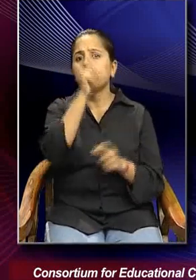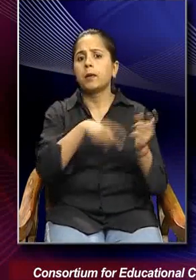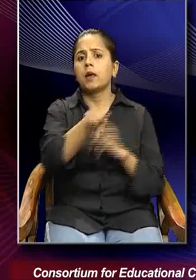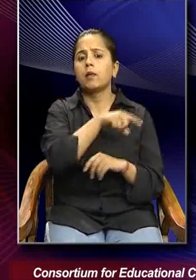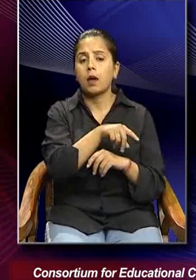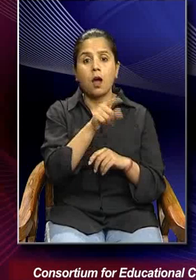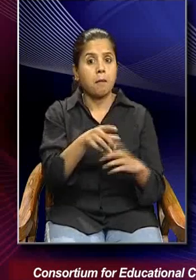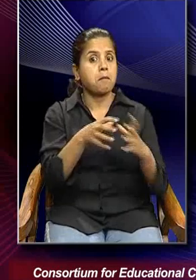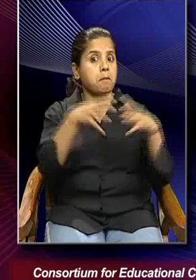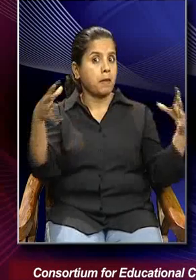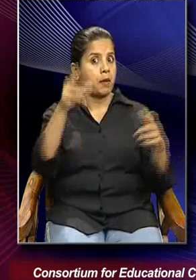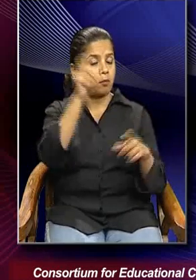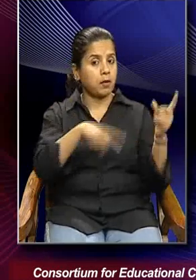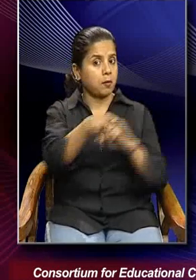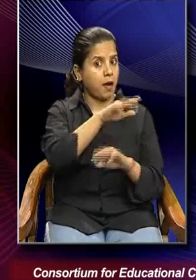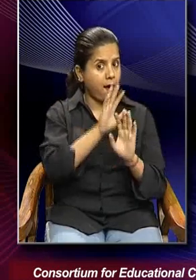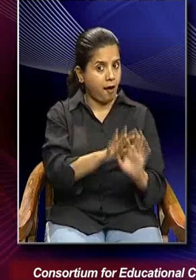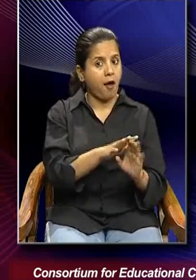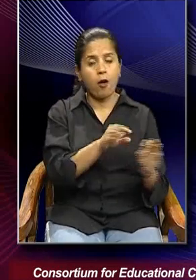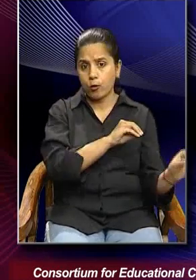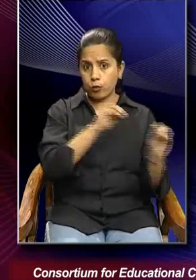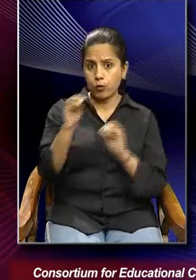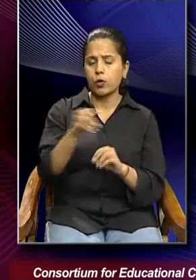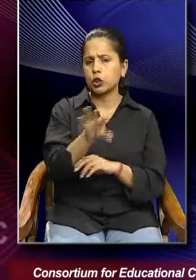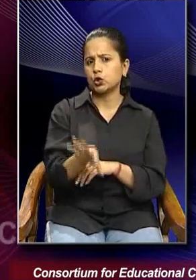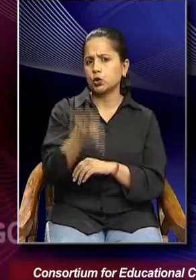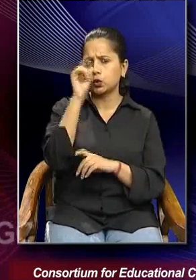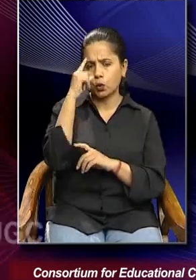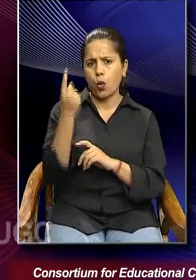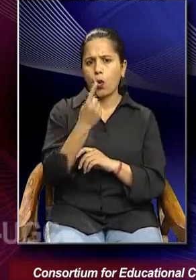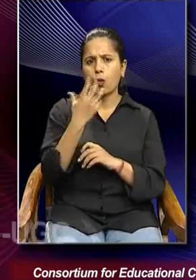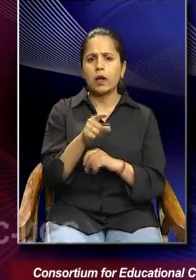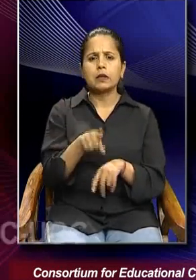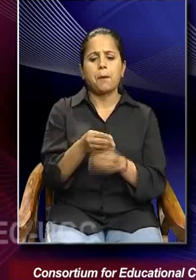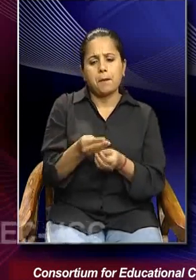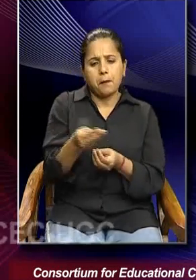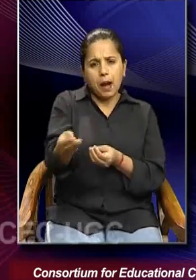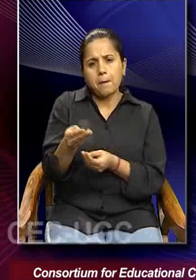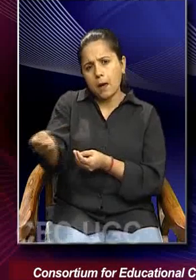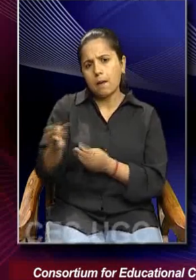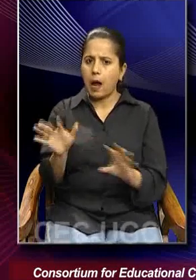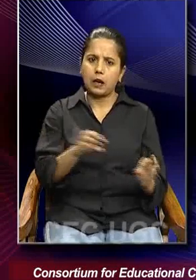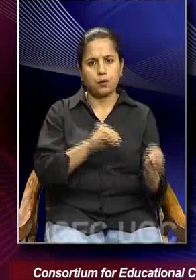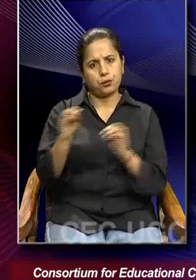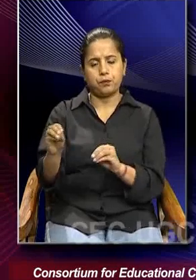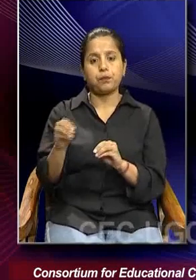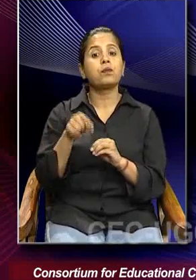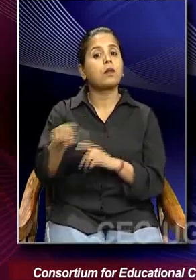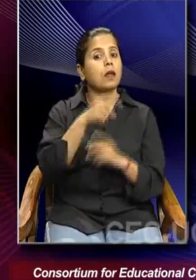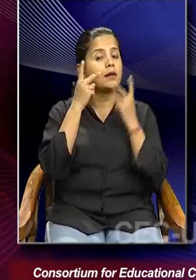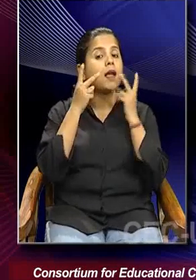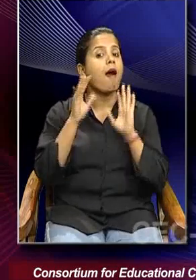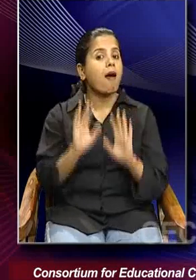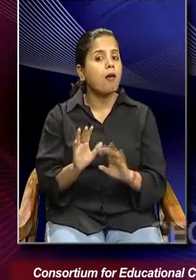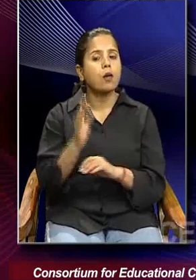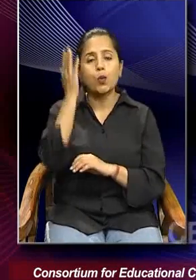fact large proportion of people, rather choosing to only move for a shorter distance. So often it is seen that